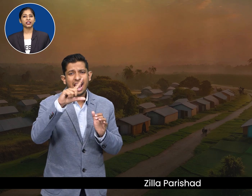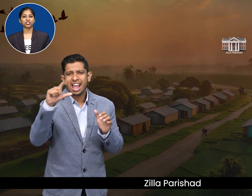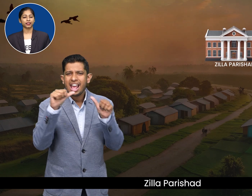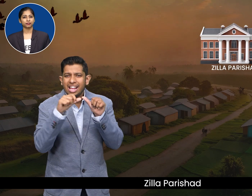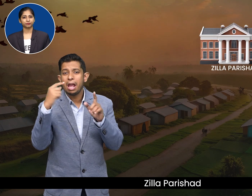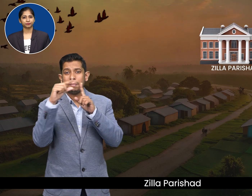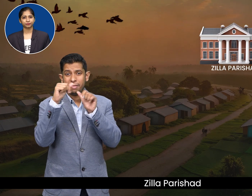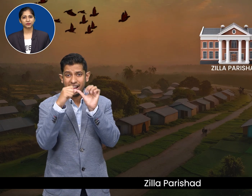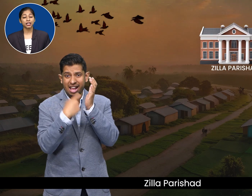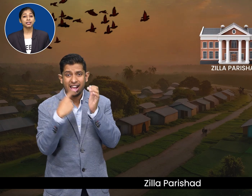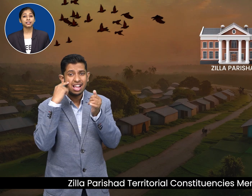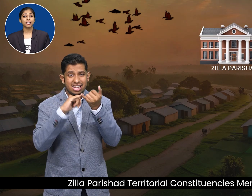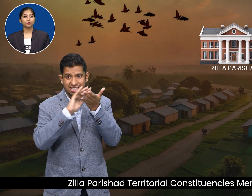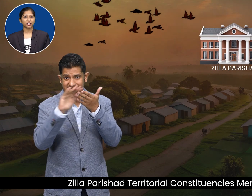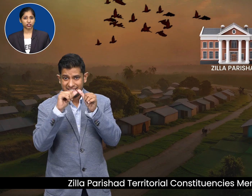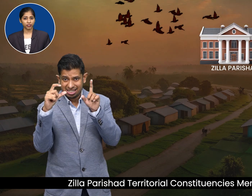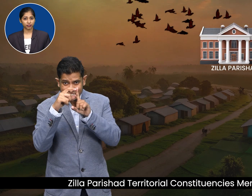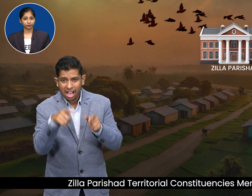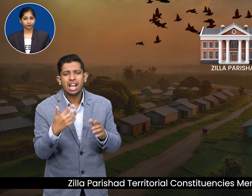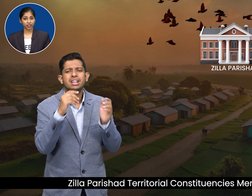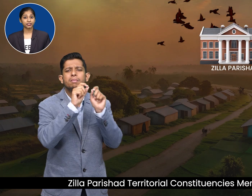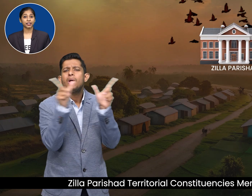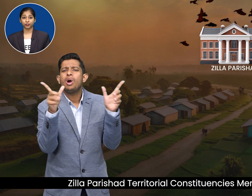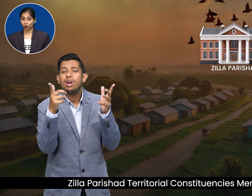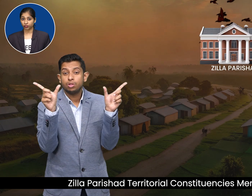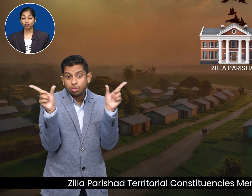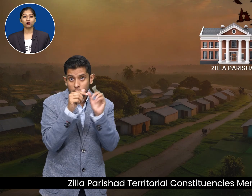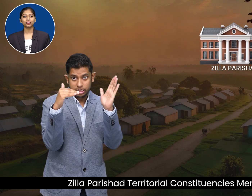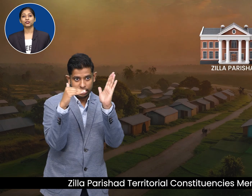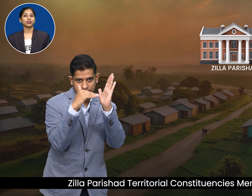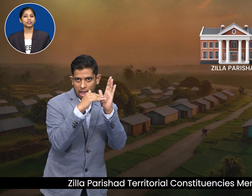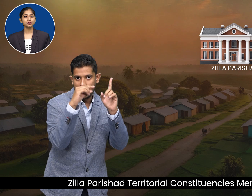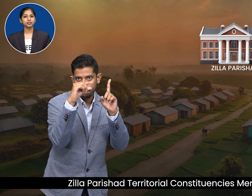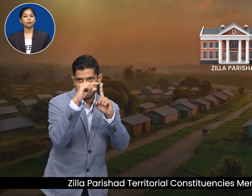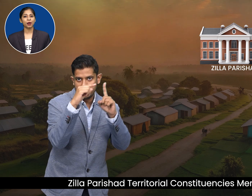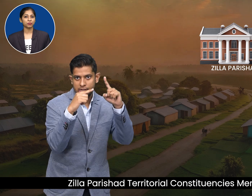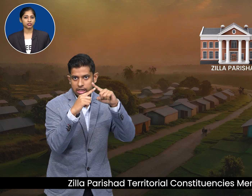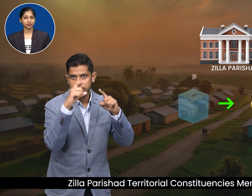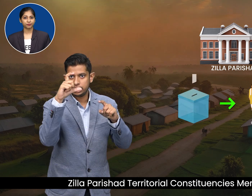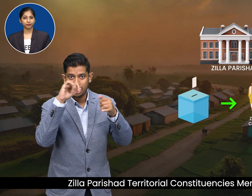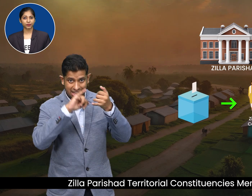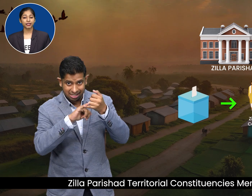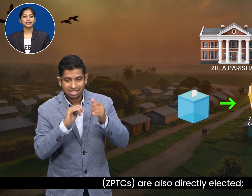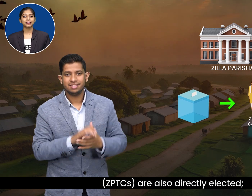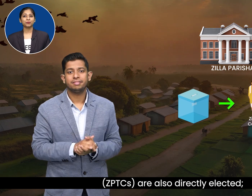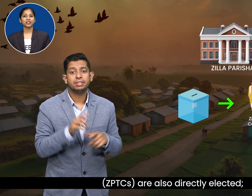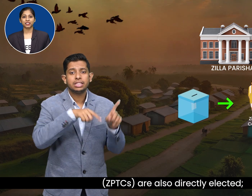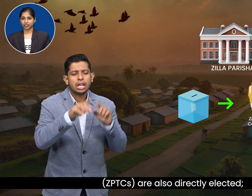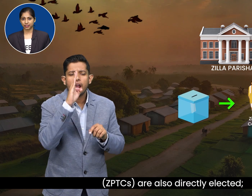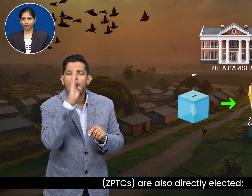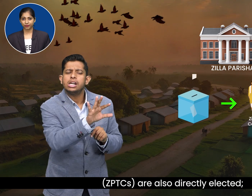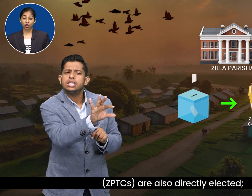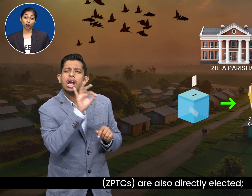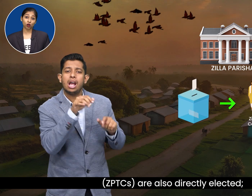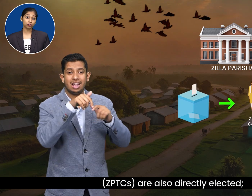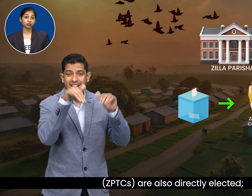Zilla Parishad. Zilla Parishad territorial constituencies members,